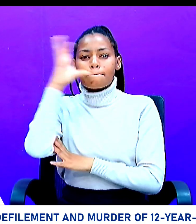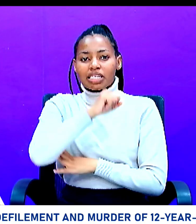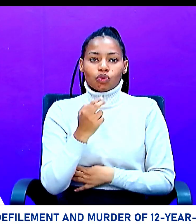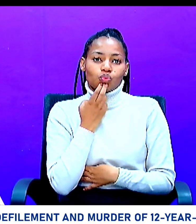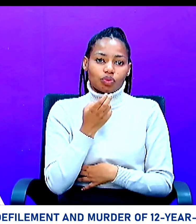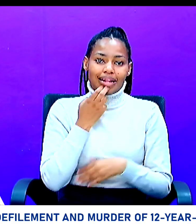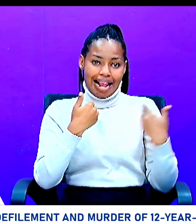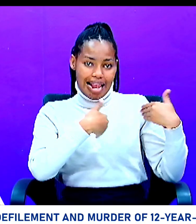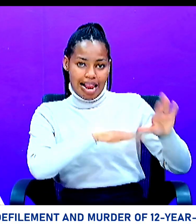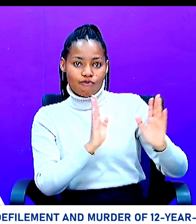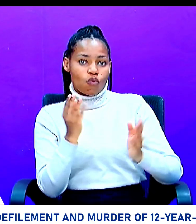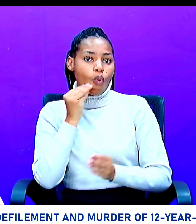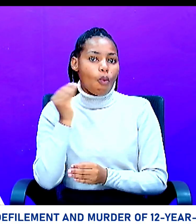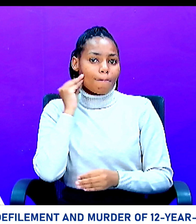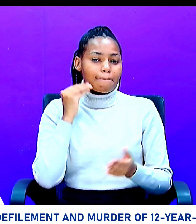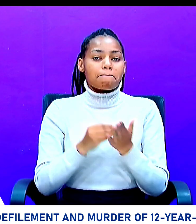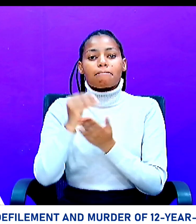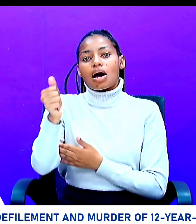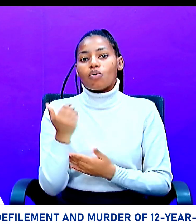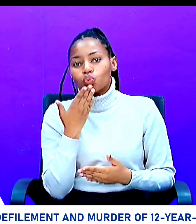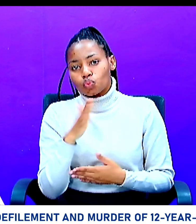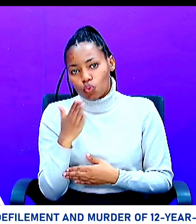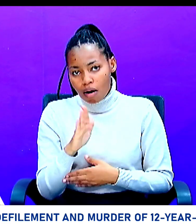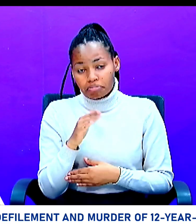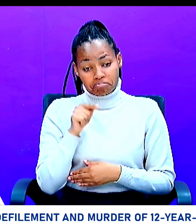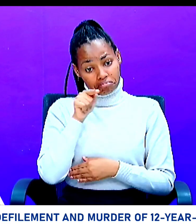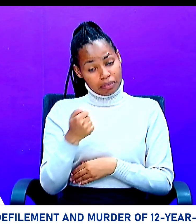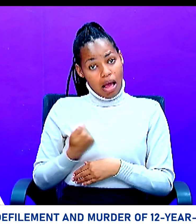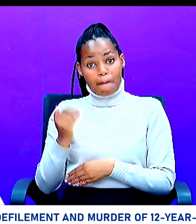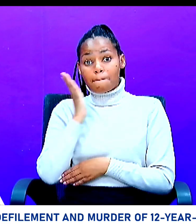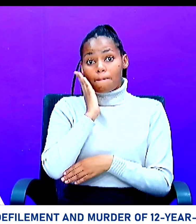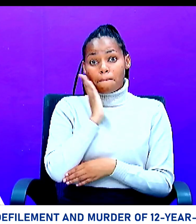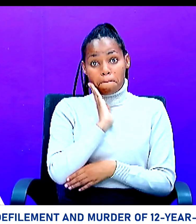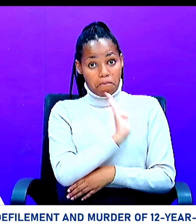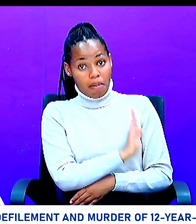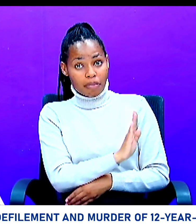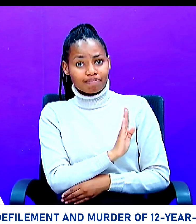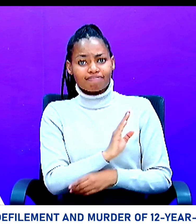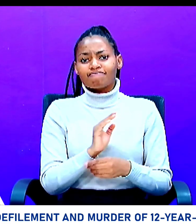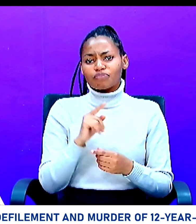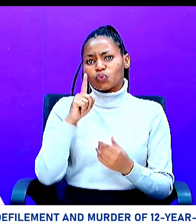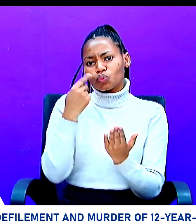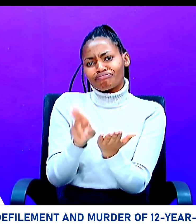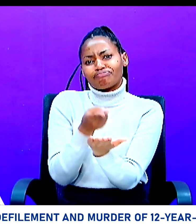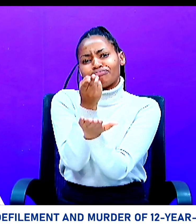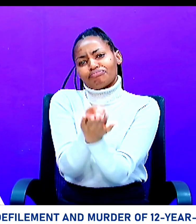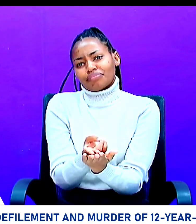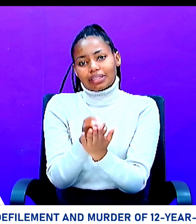The girl had gone missing on Tuesday after leaving home to buy sugar for her mother, who is admitted at